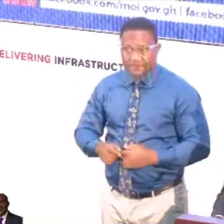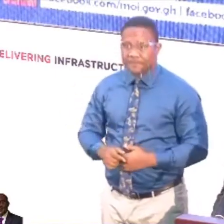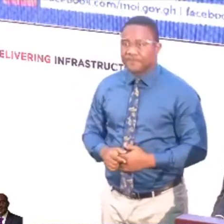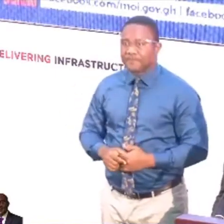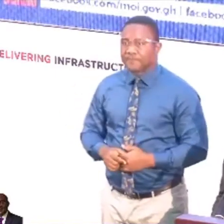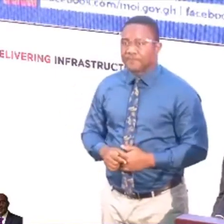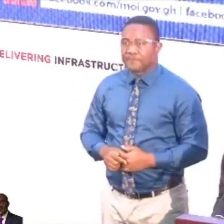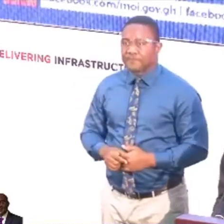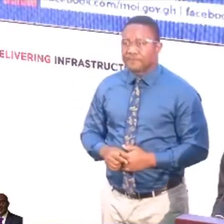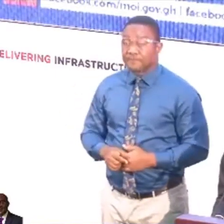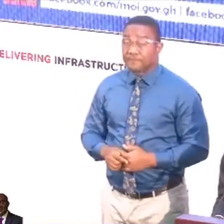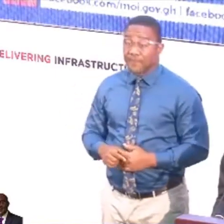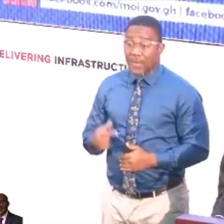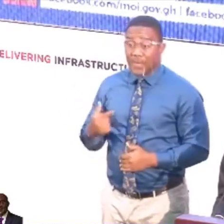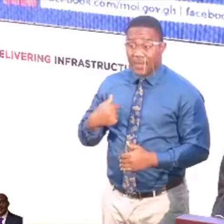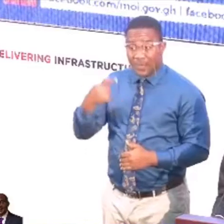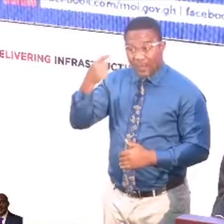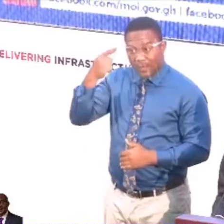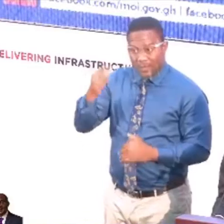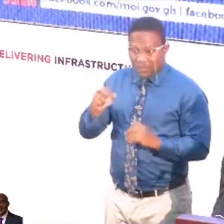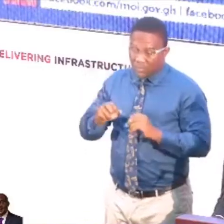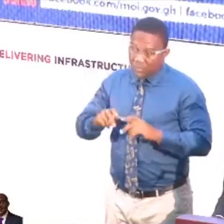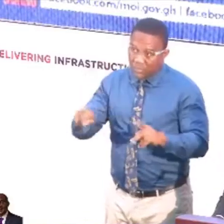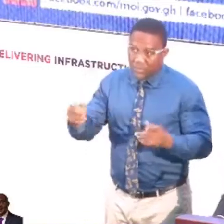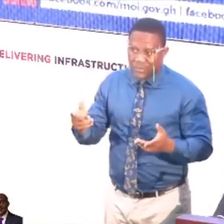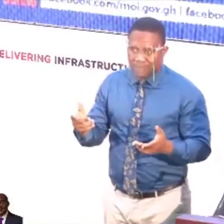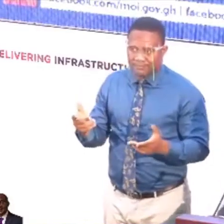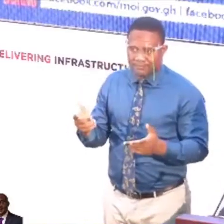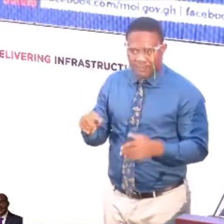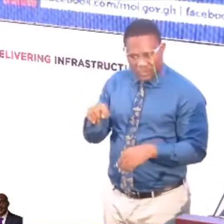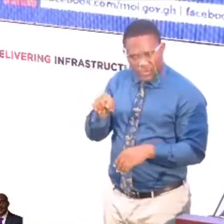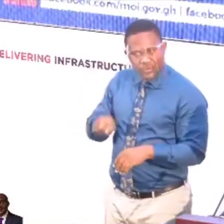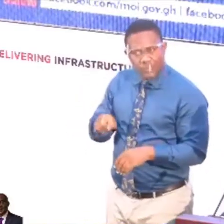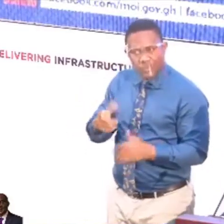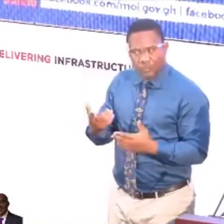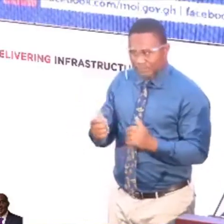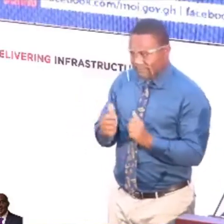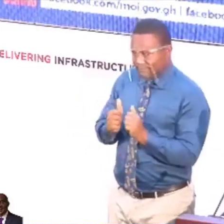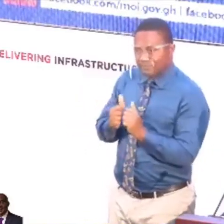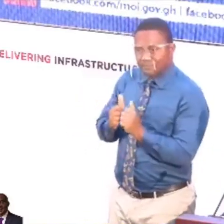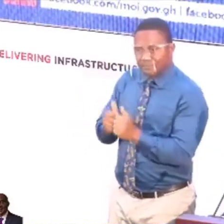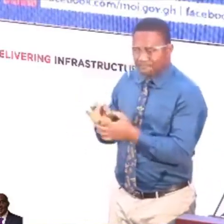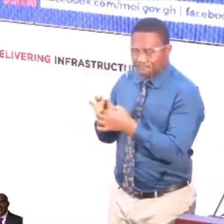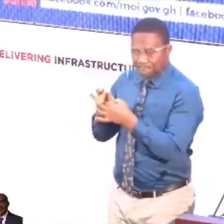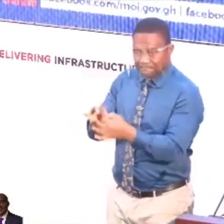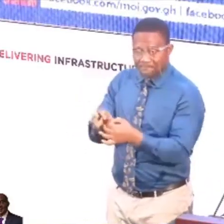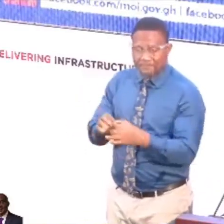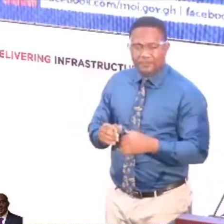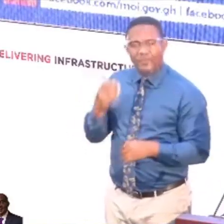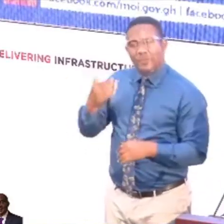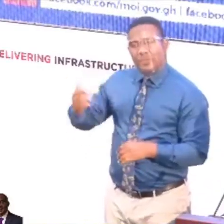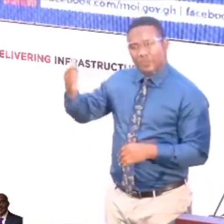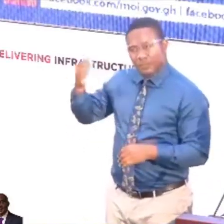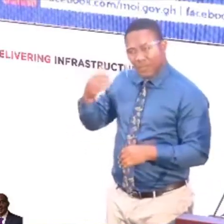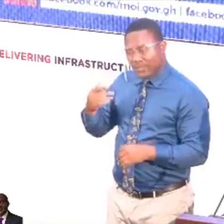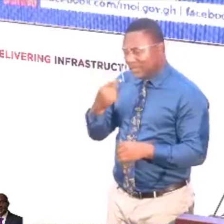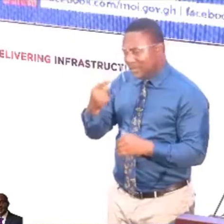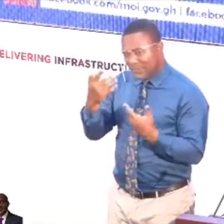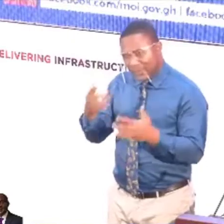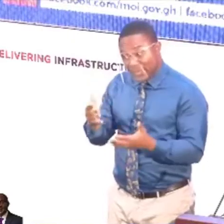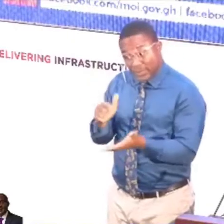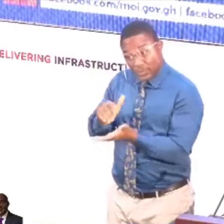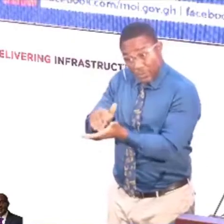And it is a privilege to belong to that team. I said it once and I'll repeat it.